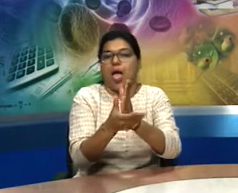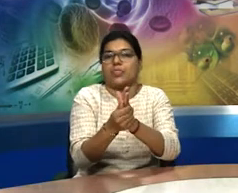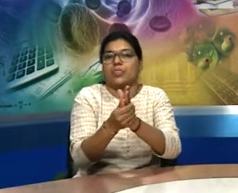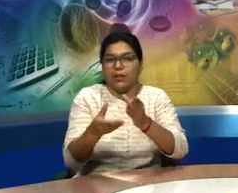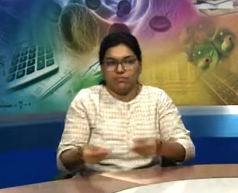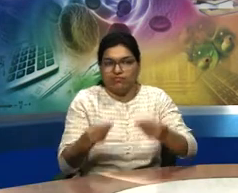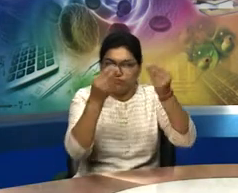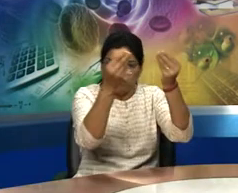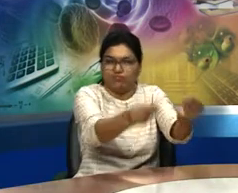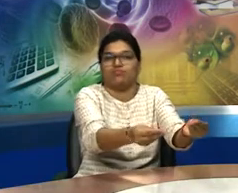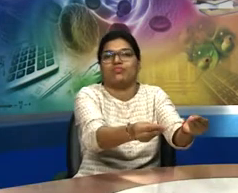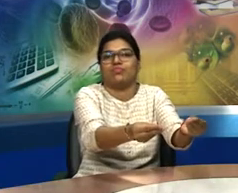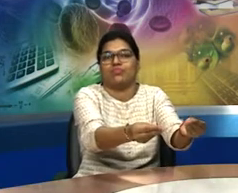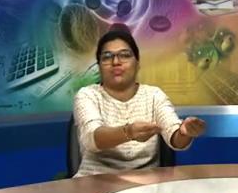father himself.